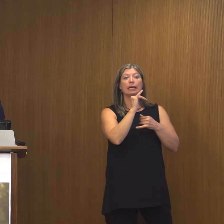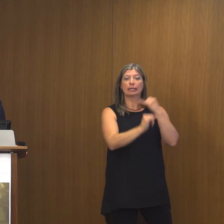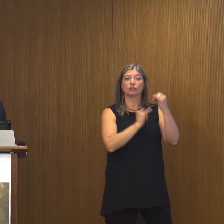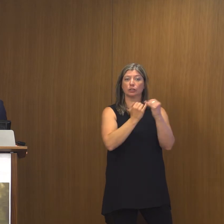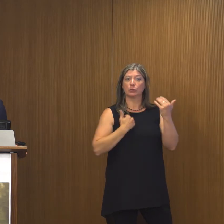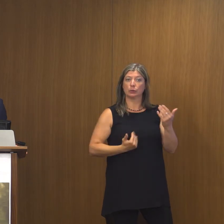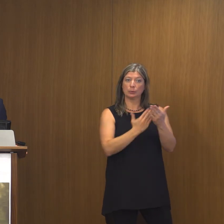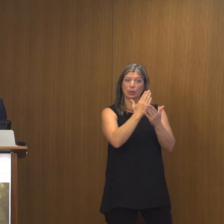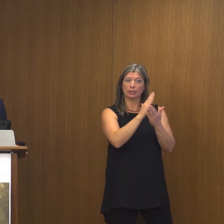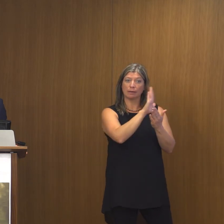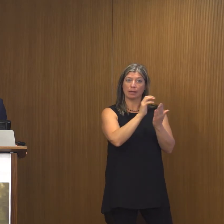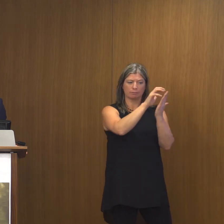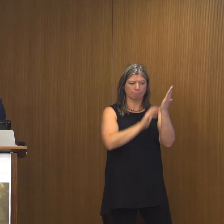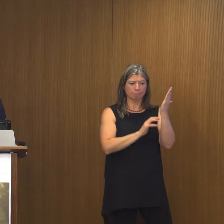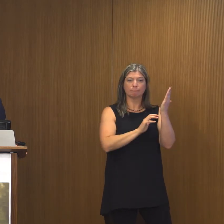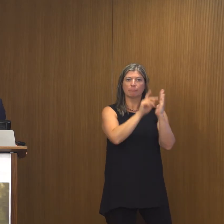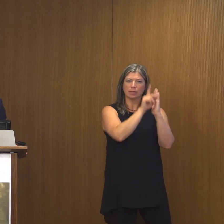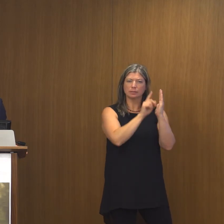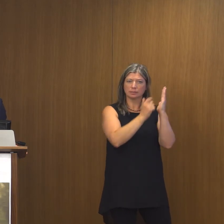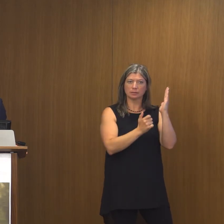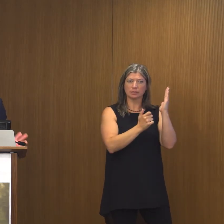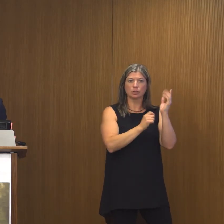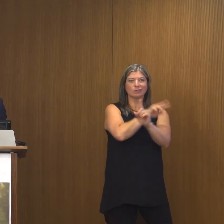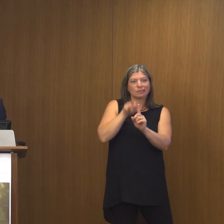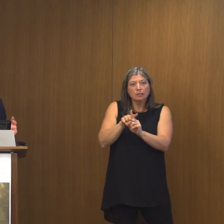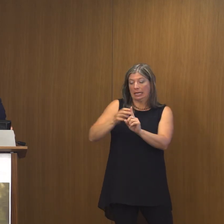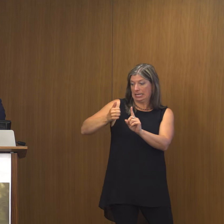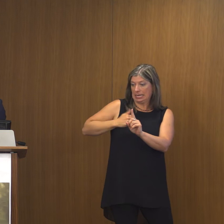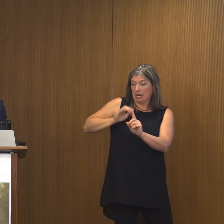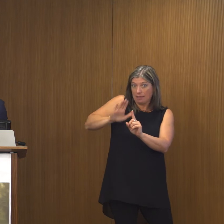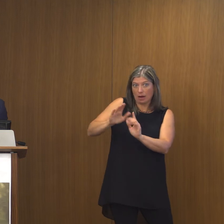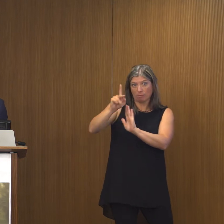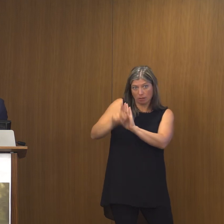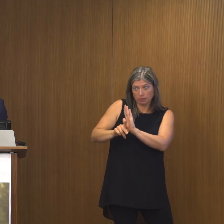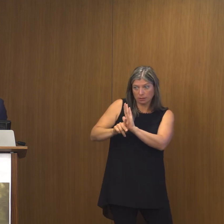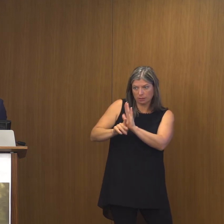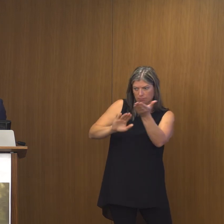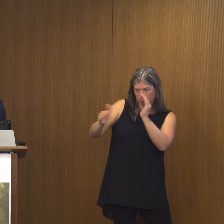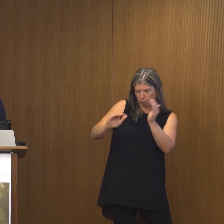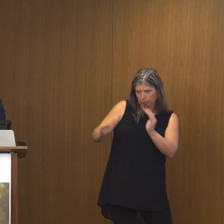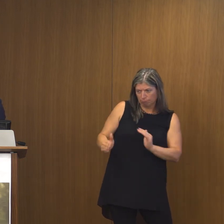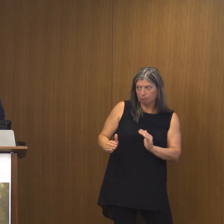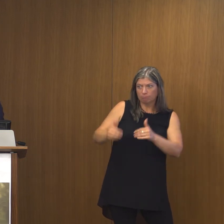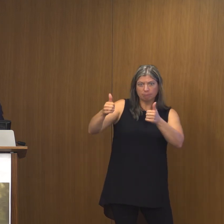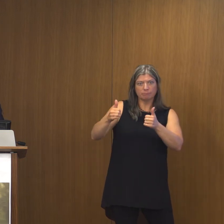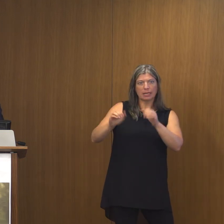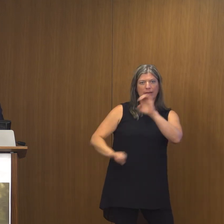now evaluate Canadian policies. So for this issue, those are the top 3 solutions.